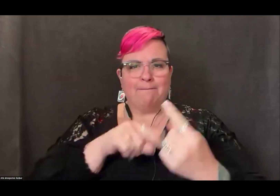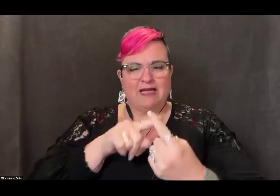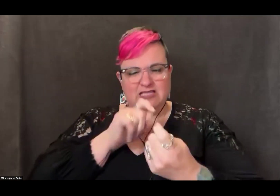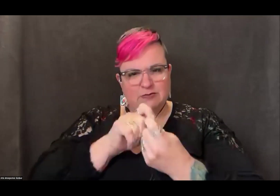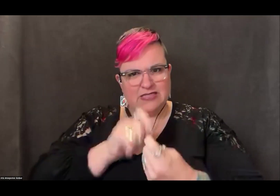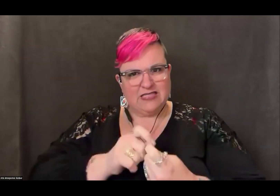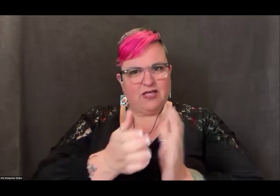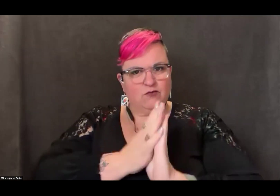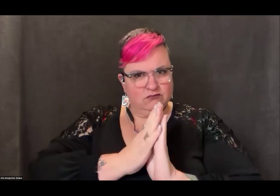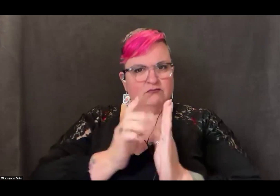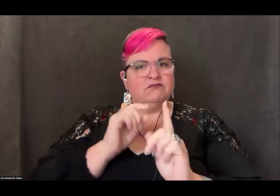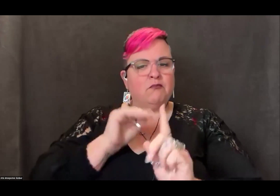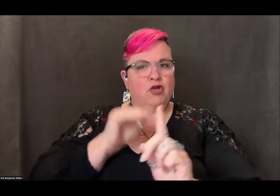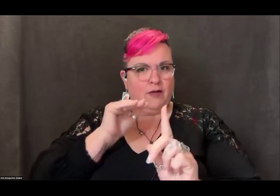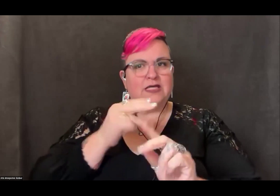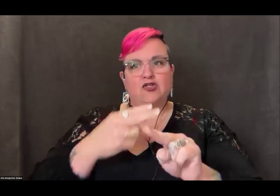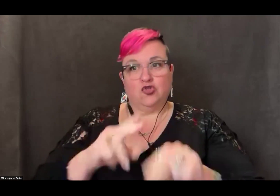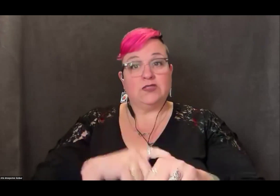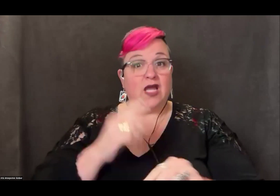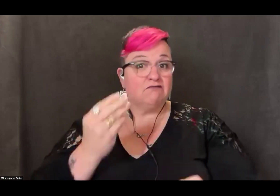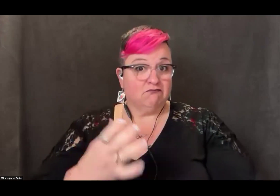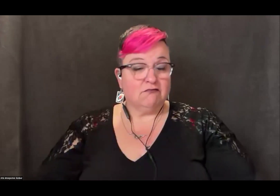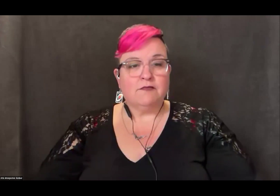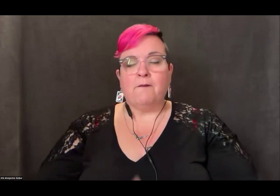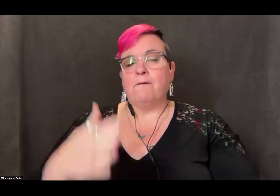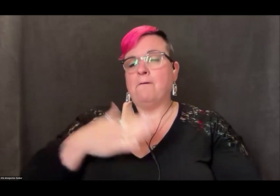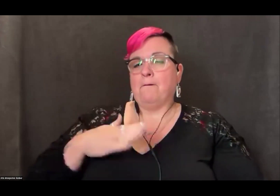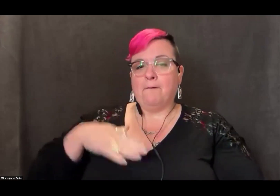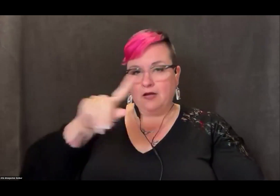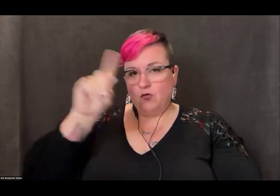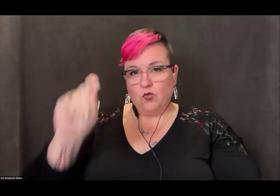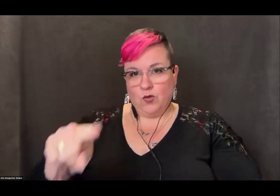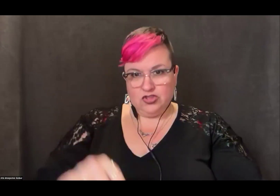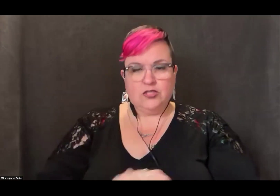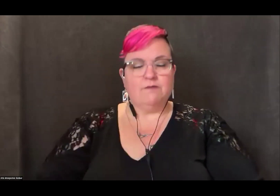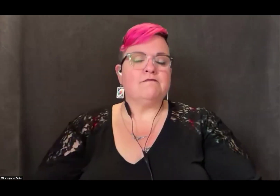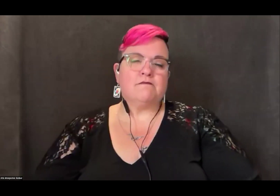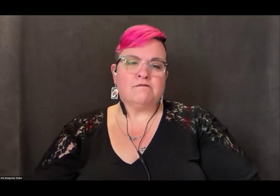specific in a short amount of time. My question is,